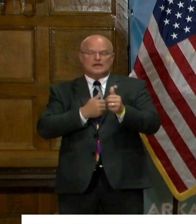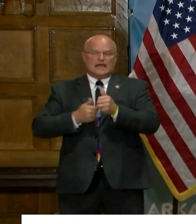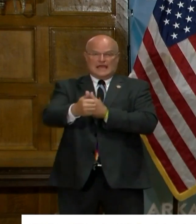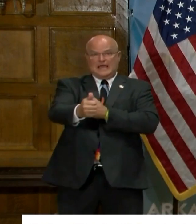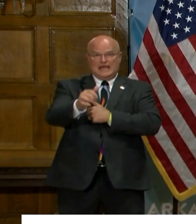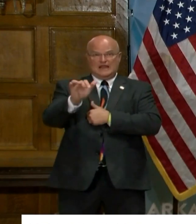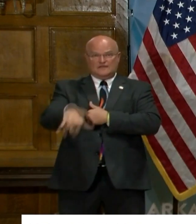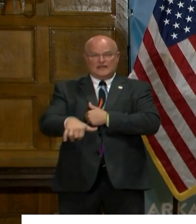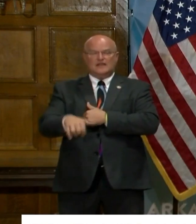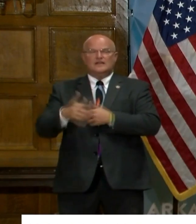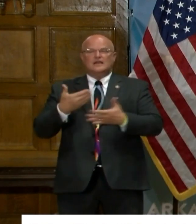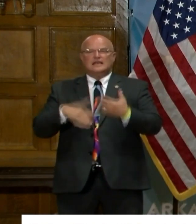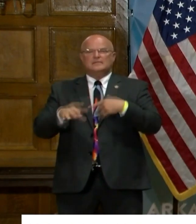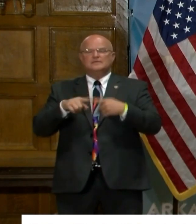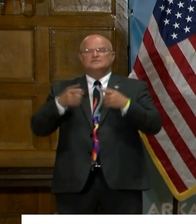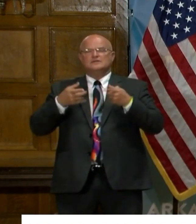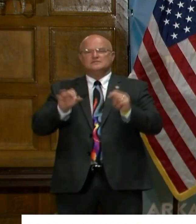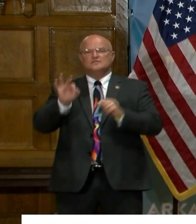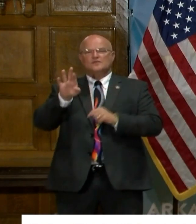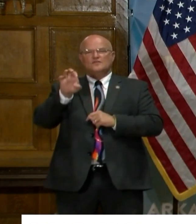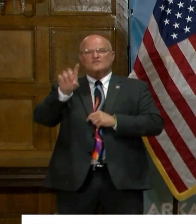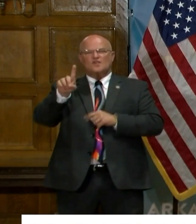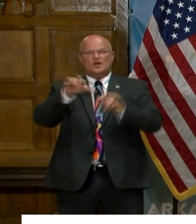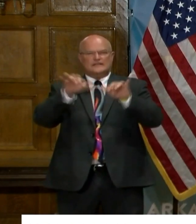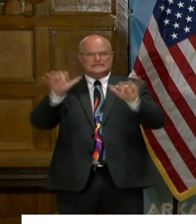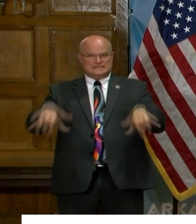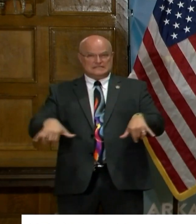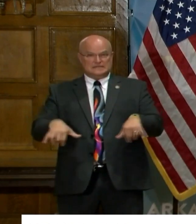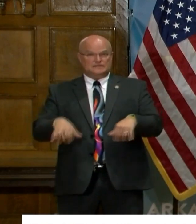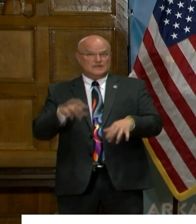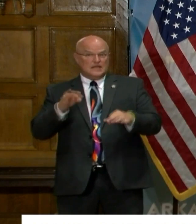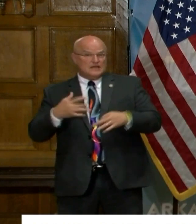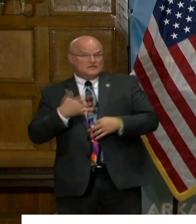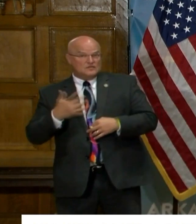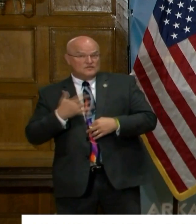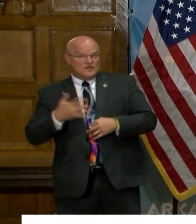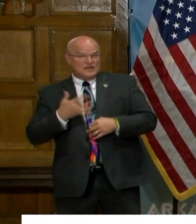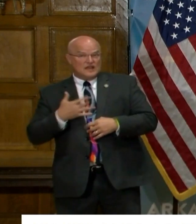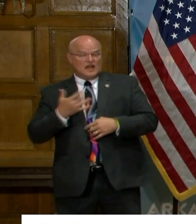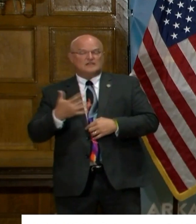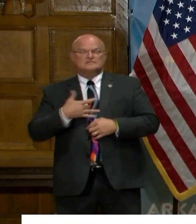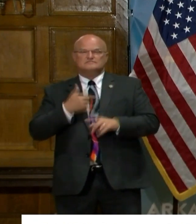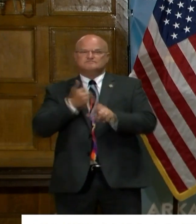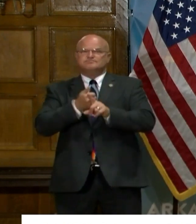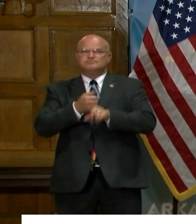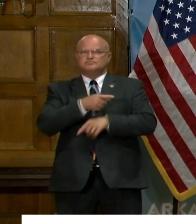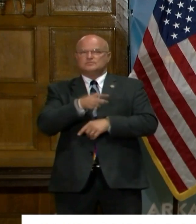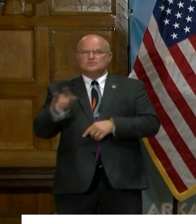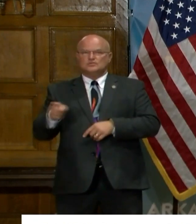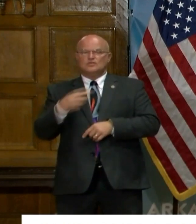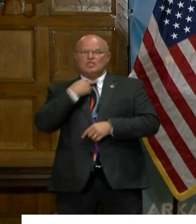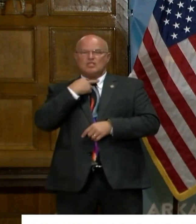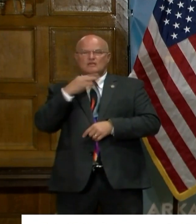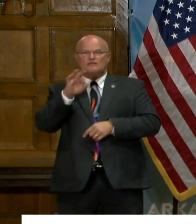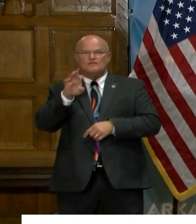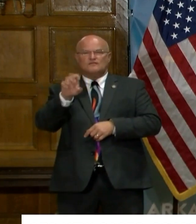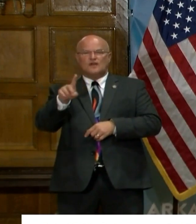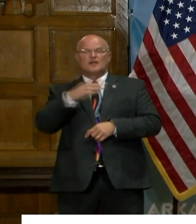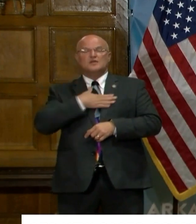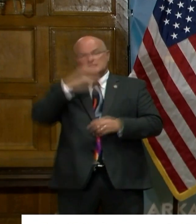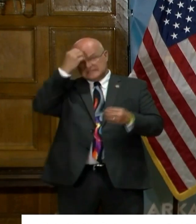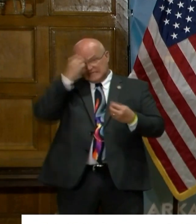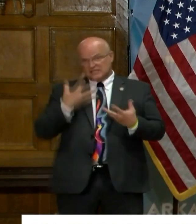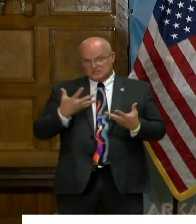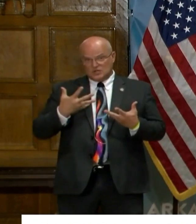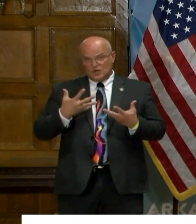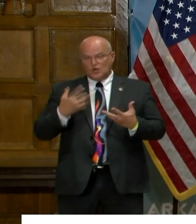of those who are coming in and trying to defraud the system. So we ask that if you do feel like you've fallen into that arena and you feel like you're a victim of fraud, please